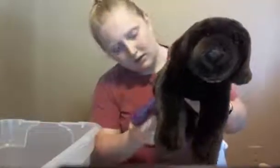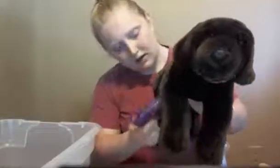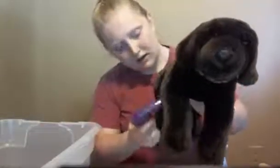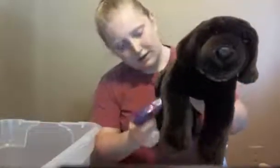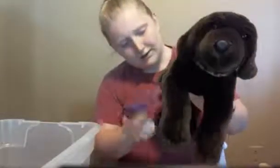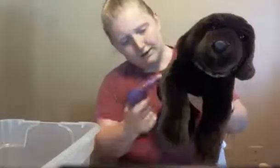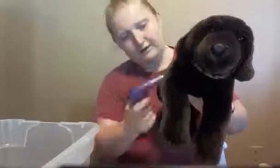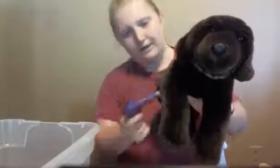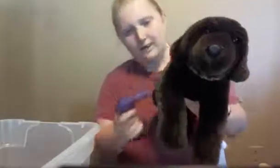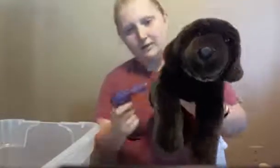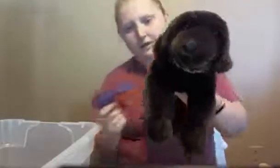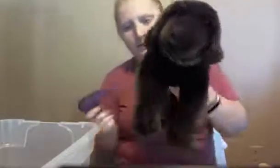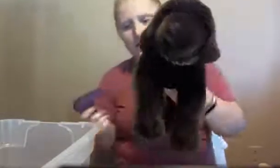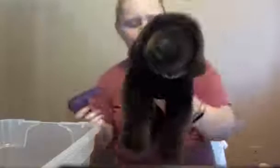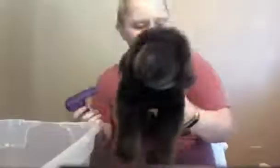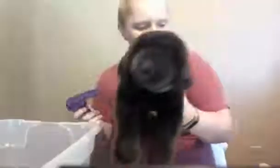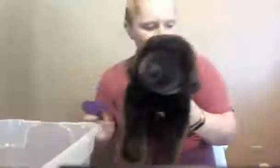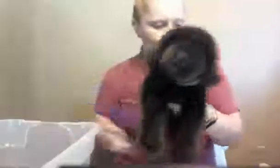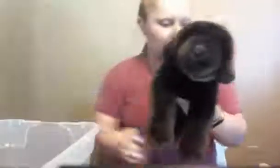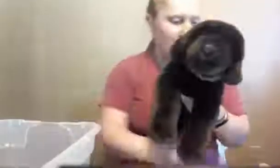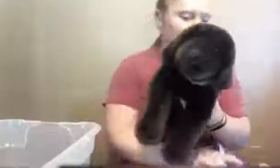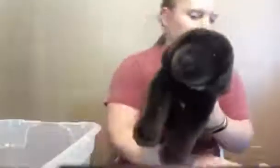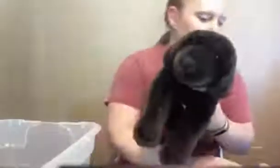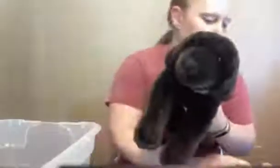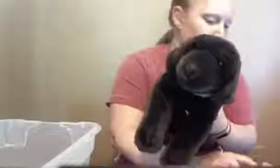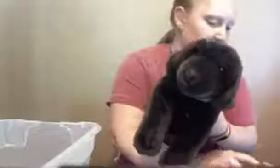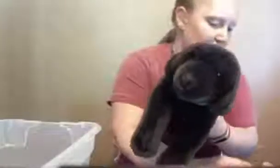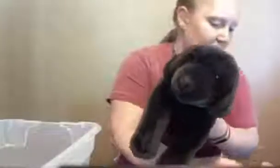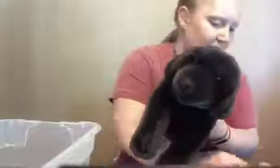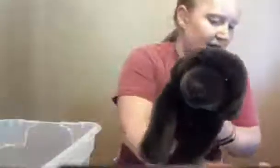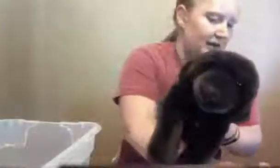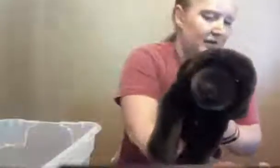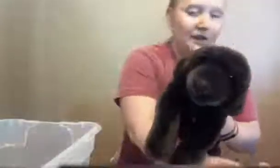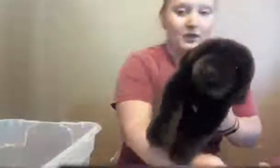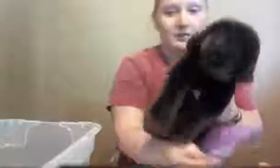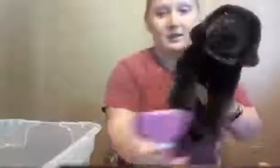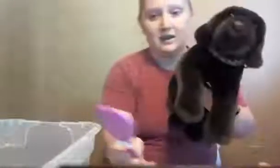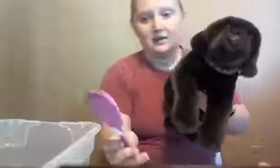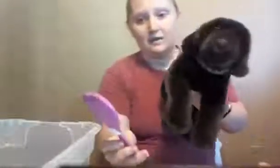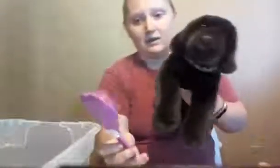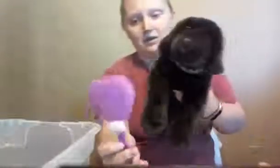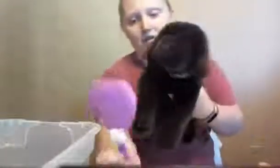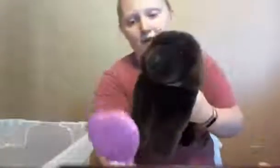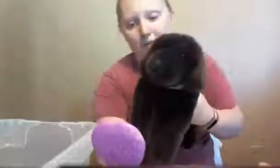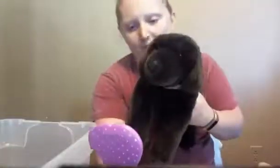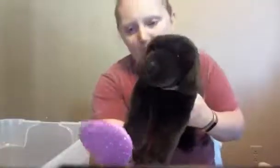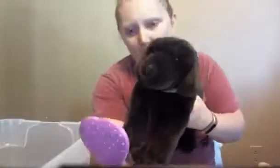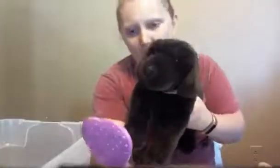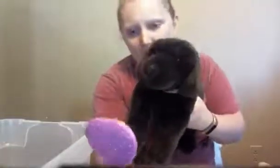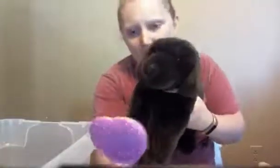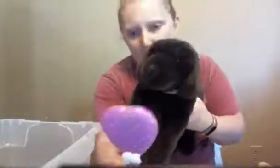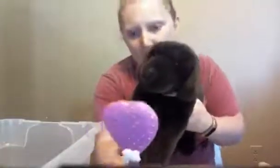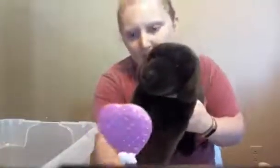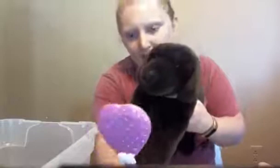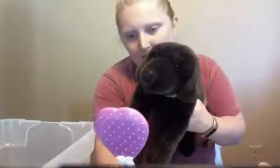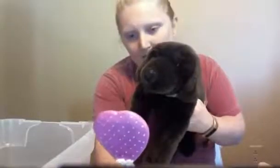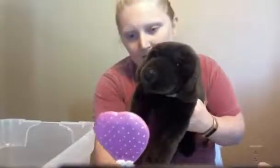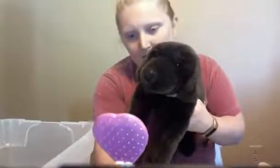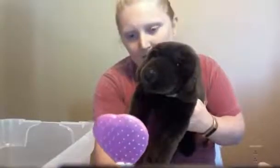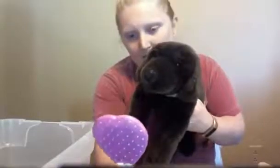Are your stuffed animals clean now too? And then we have the mirror so we can show him what he looks like.